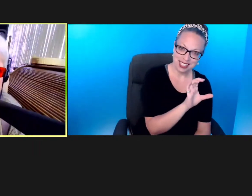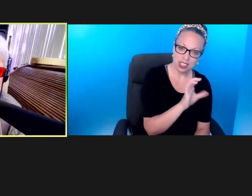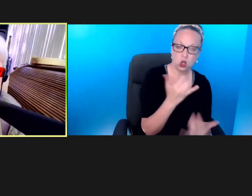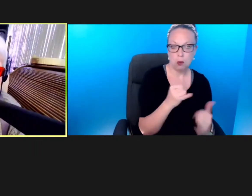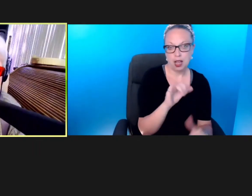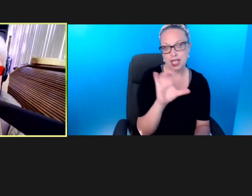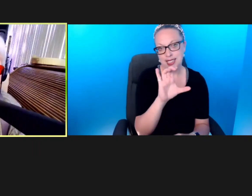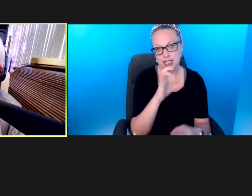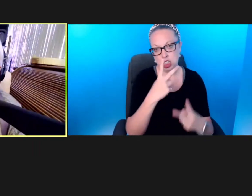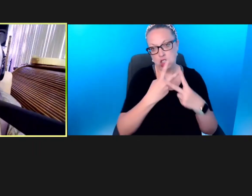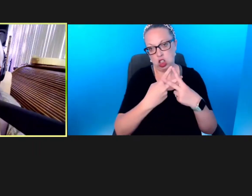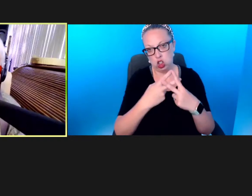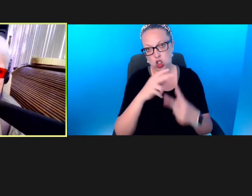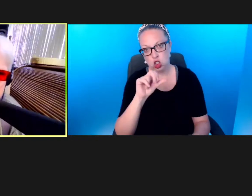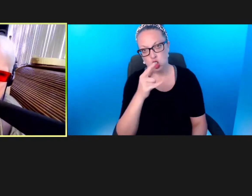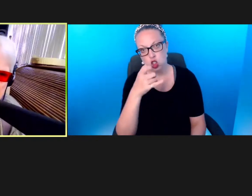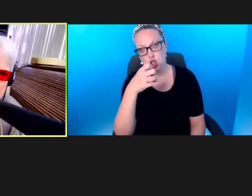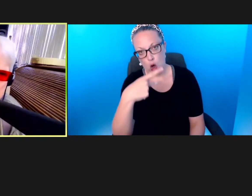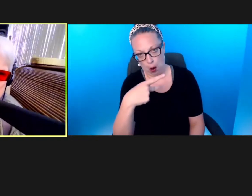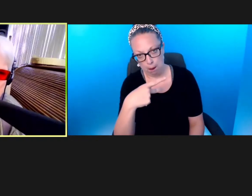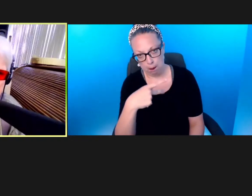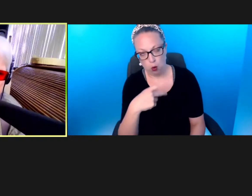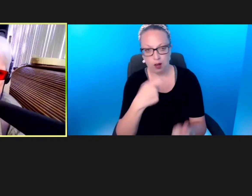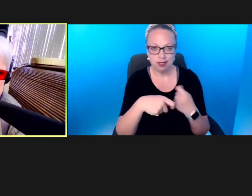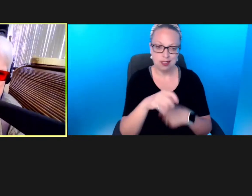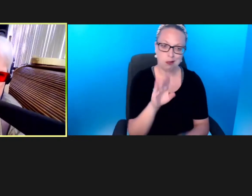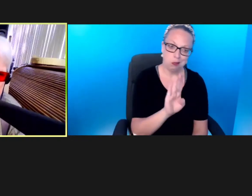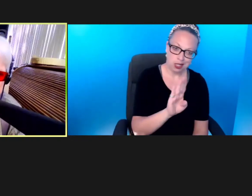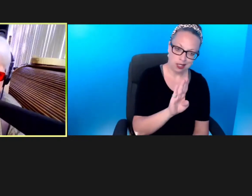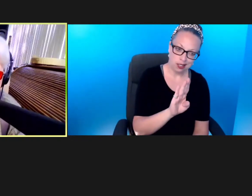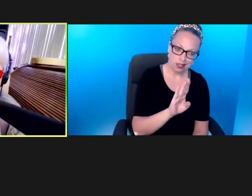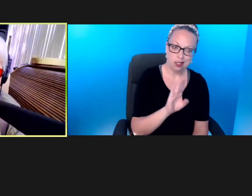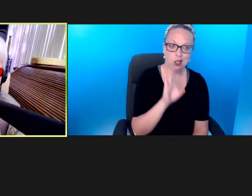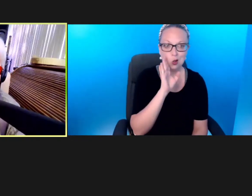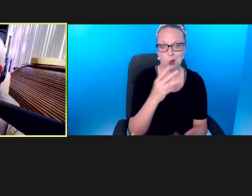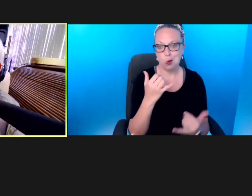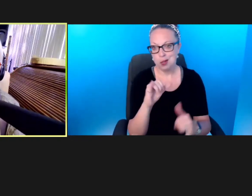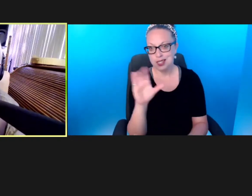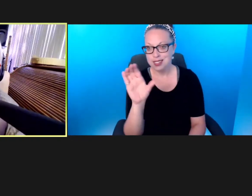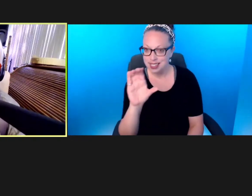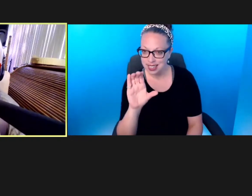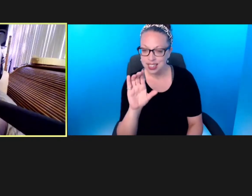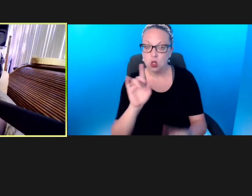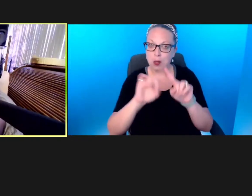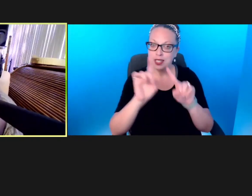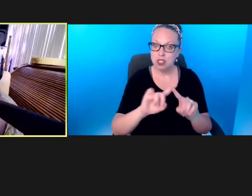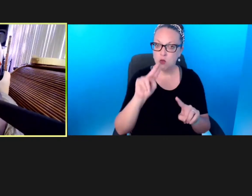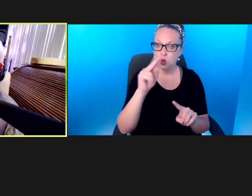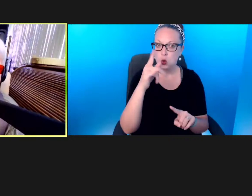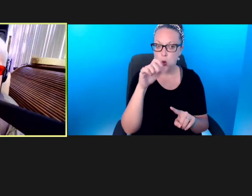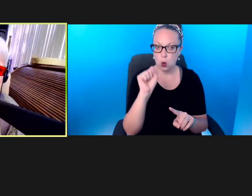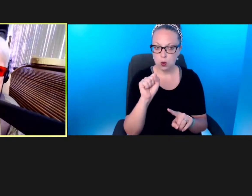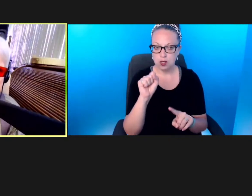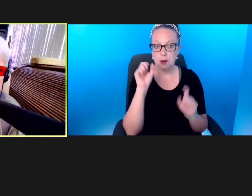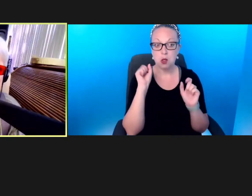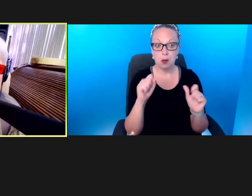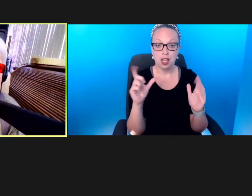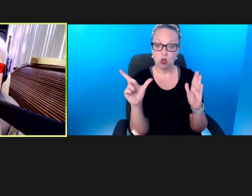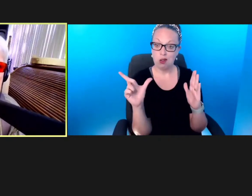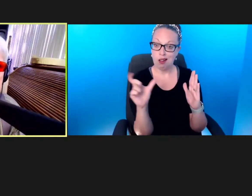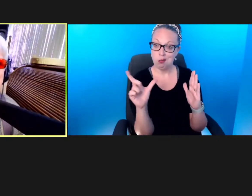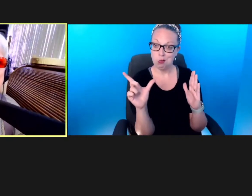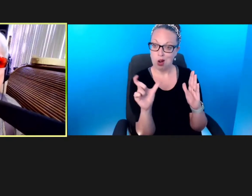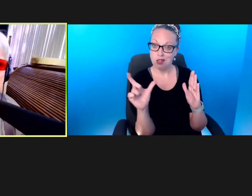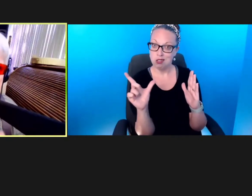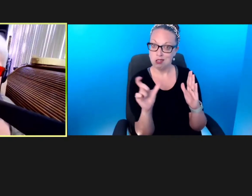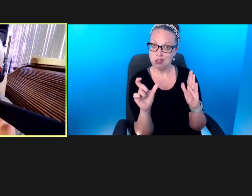C sharp, or rather than playing B, you'd be playing C. And this, because you can change the